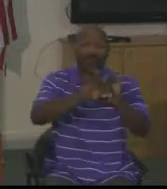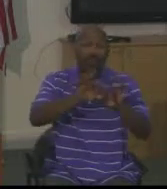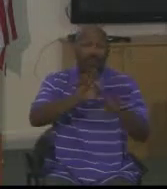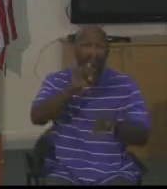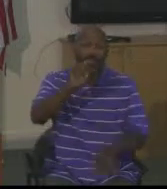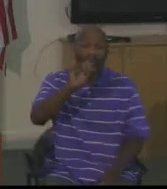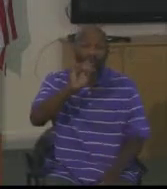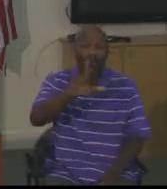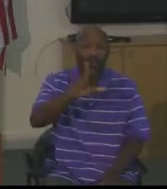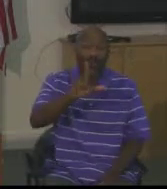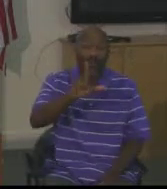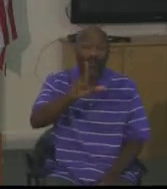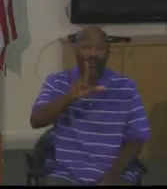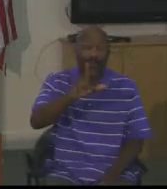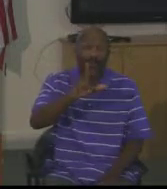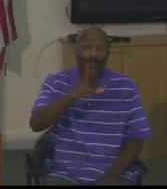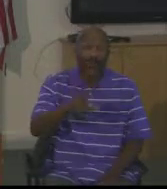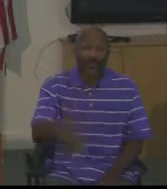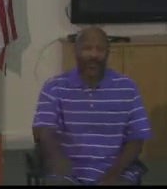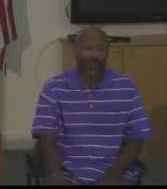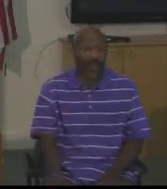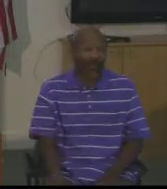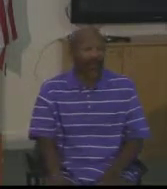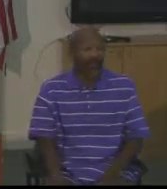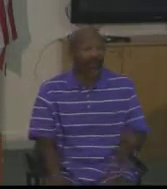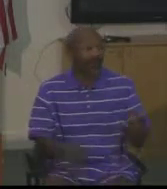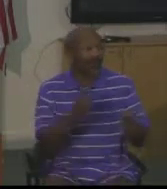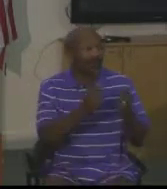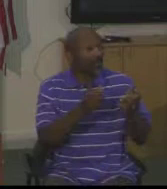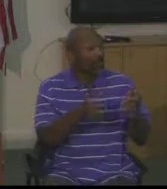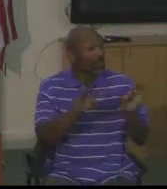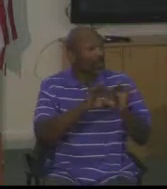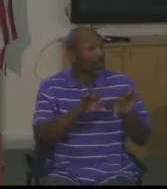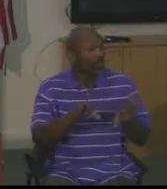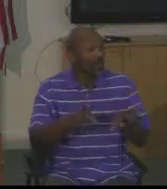tool to take with you when you go to?